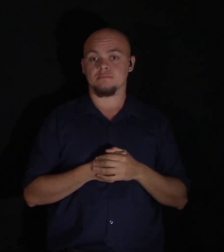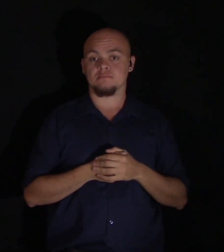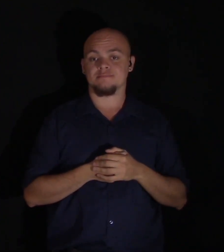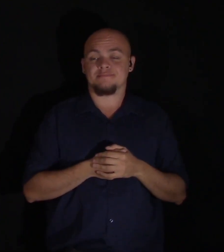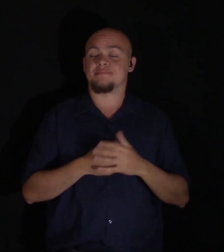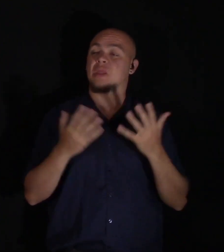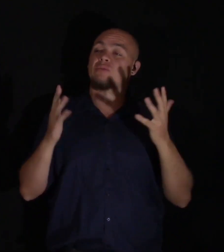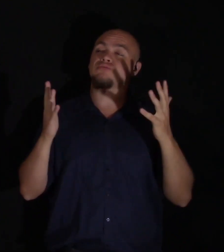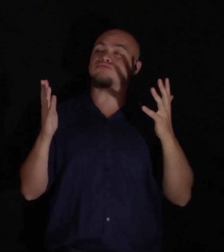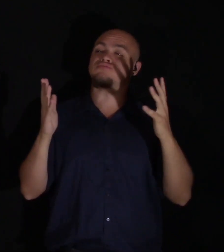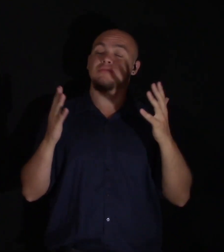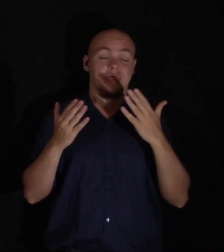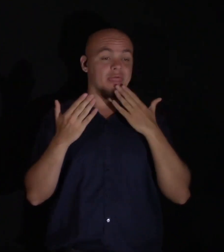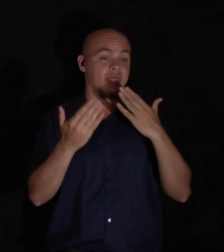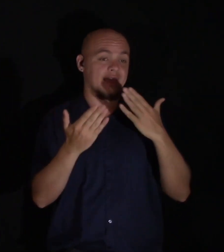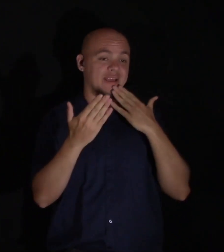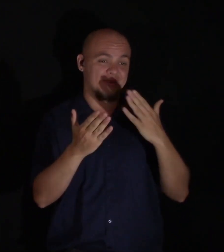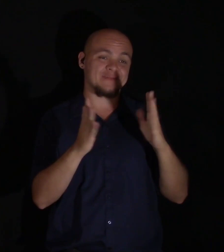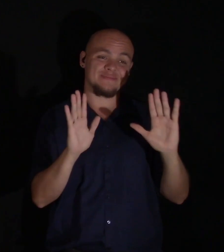Thank you.